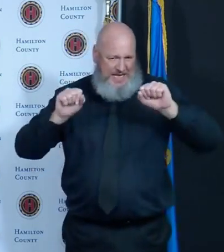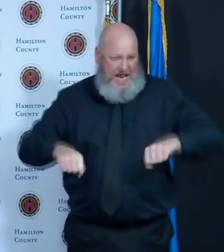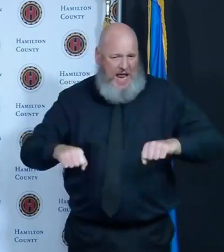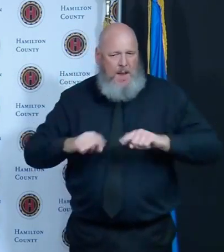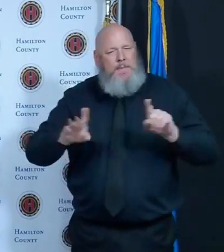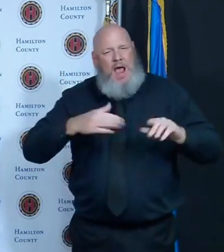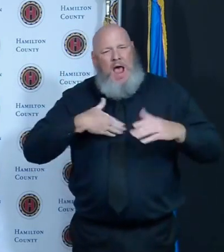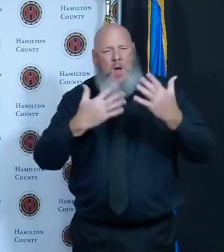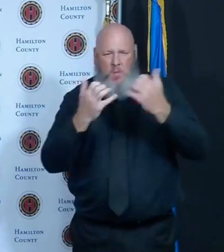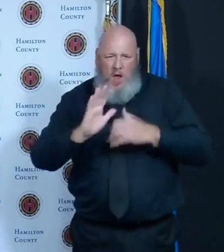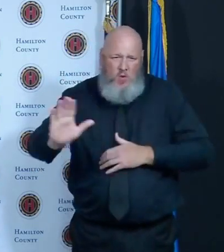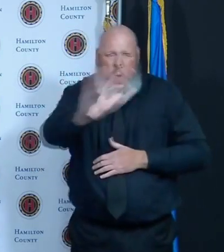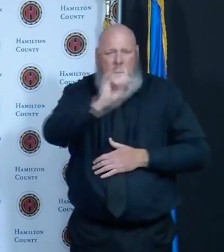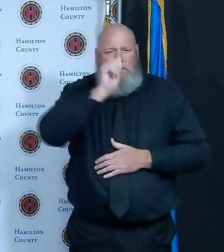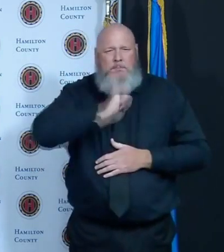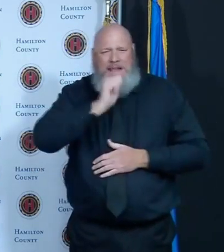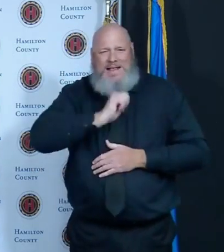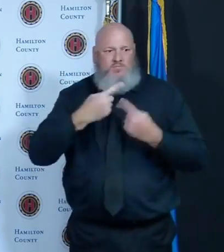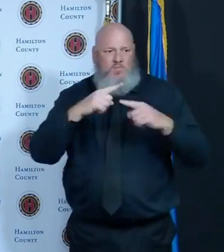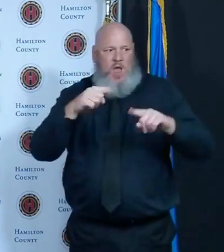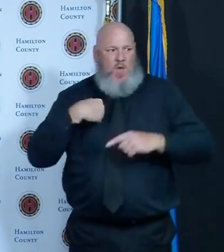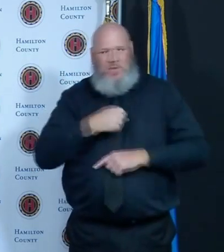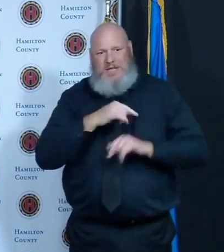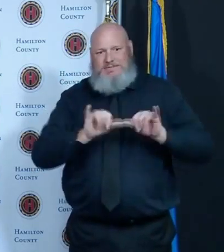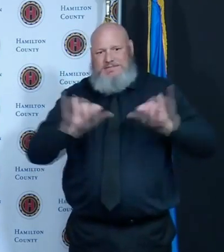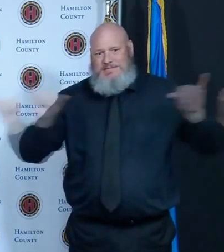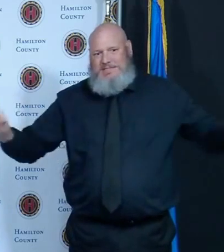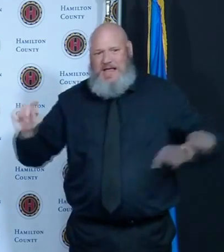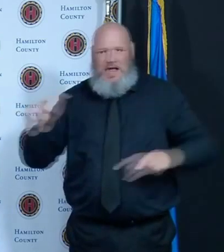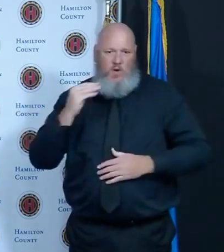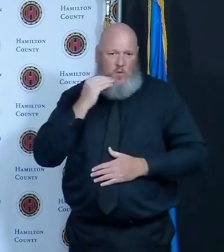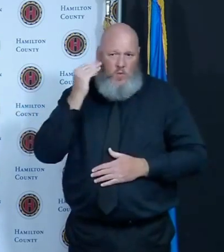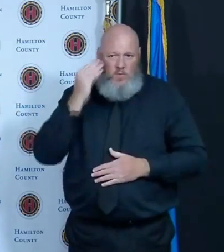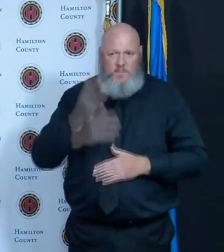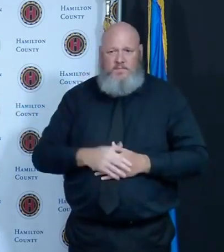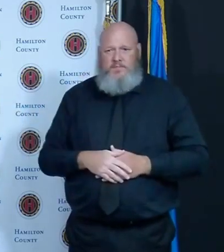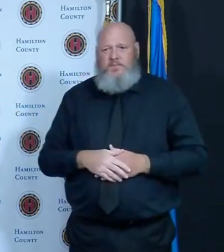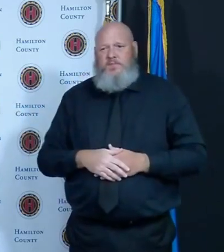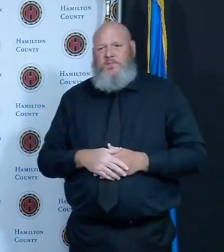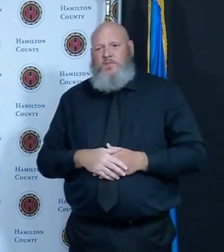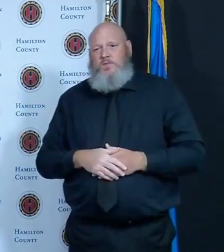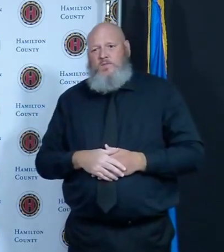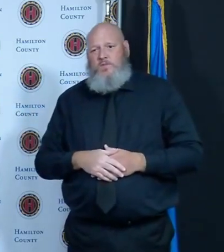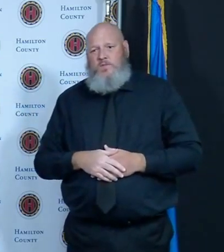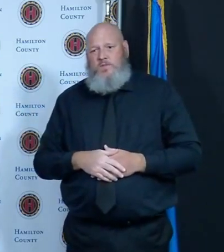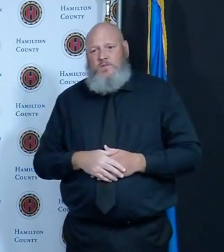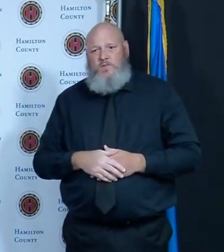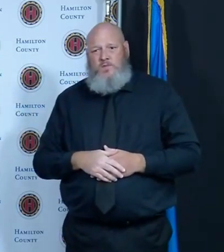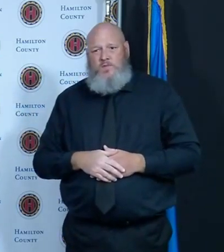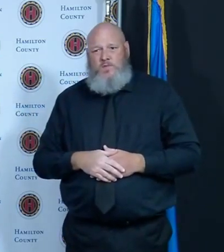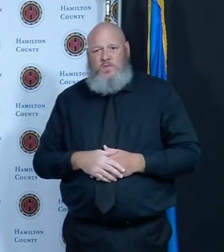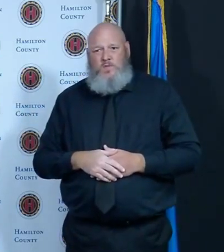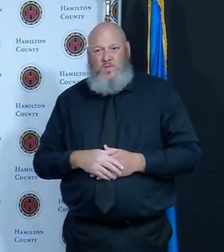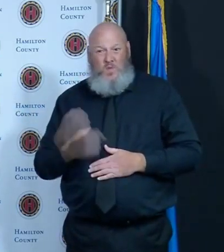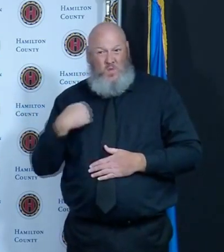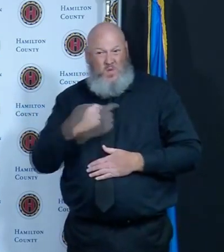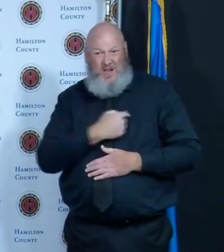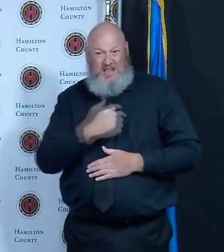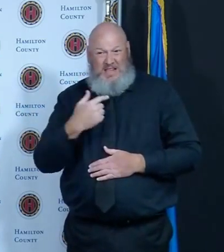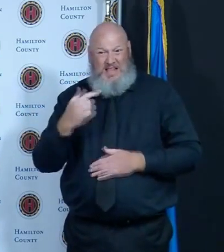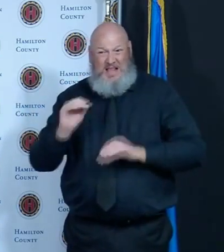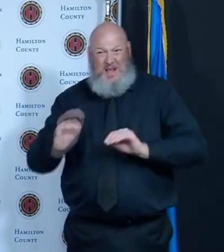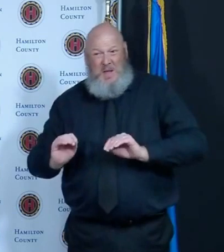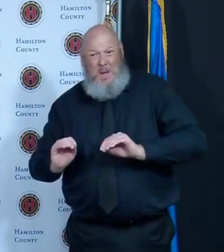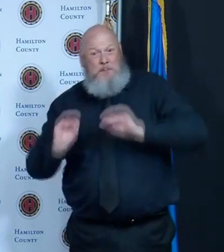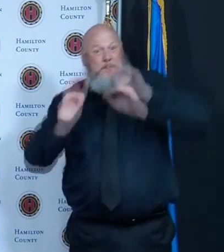HCDC since the day we moved in July of 2015. And Pat has been a big cheerleader, a good friend,